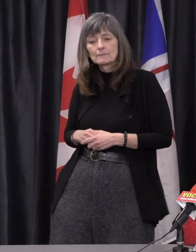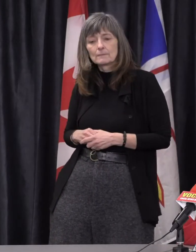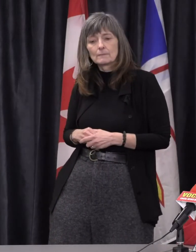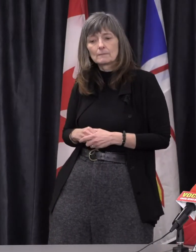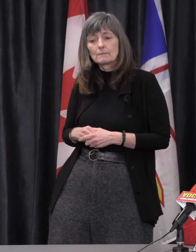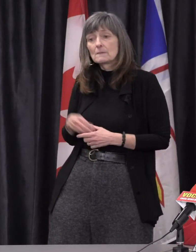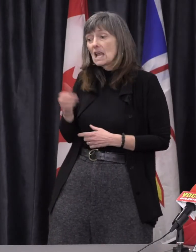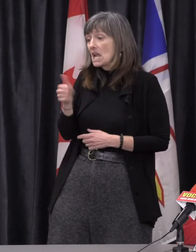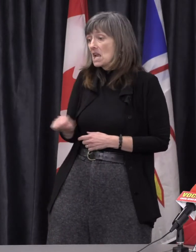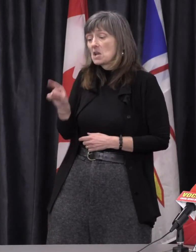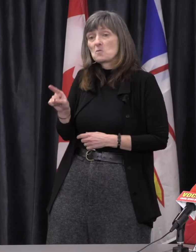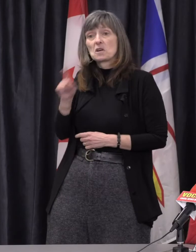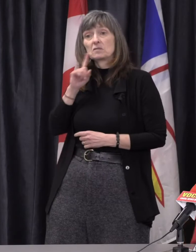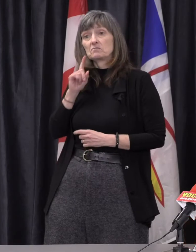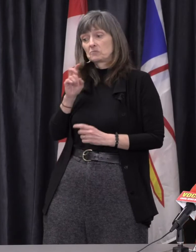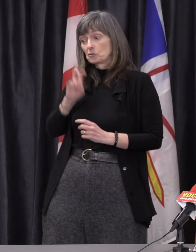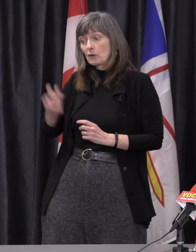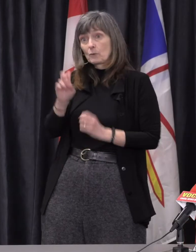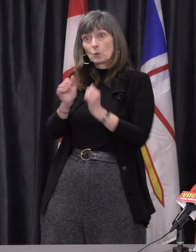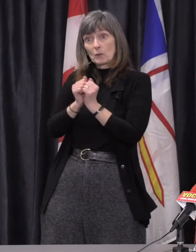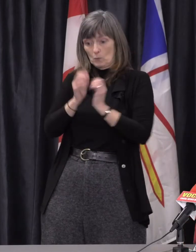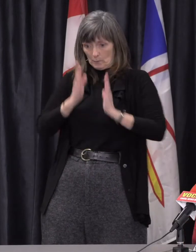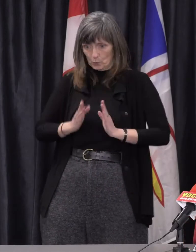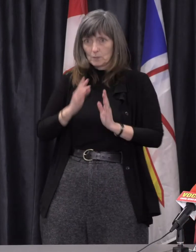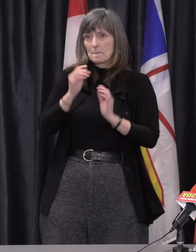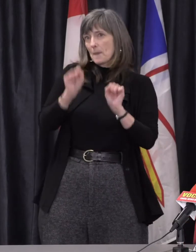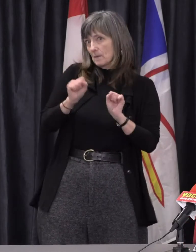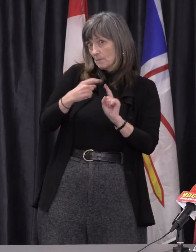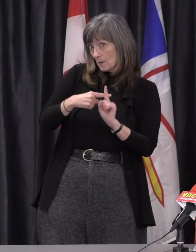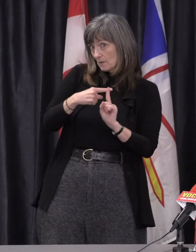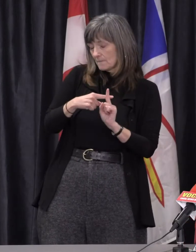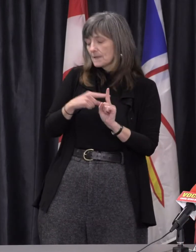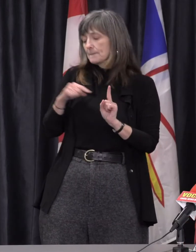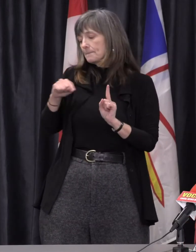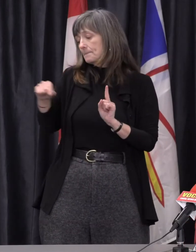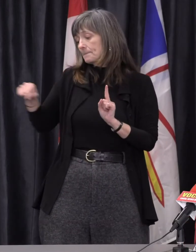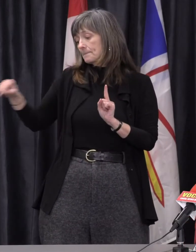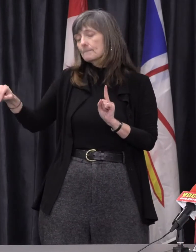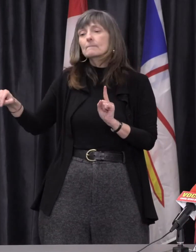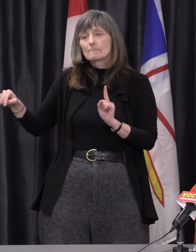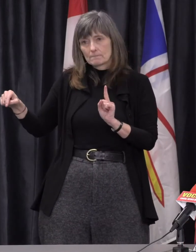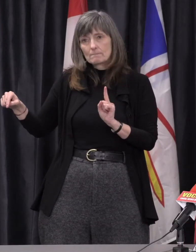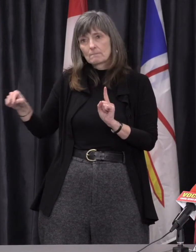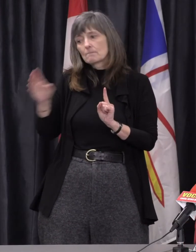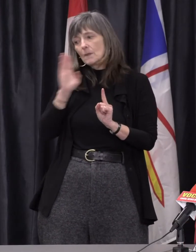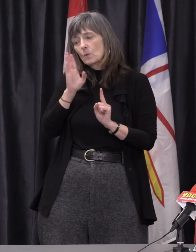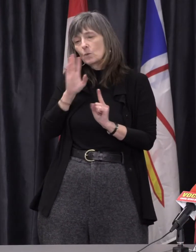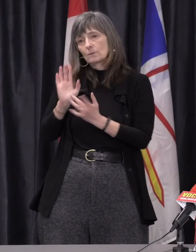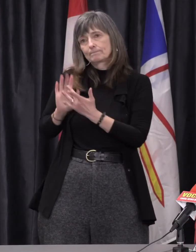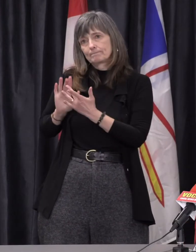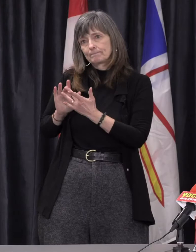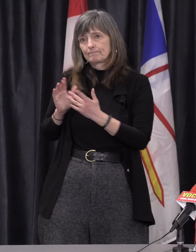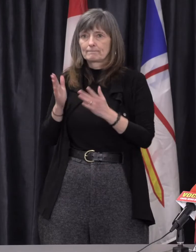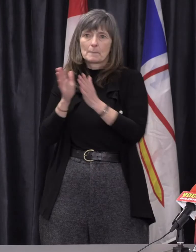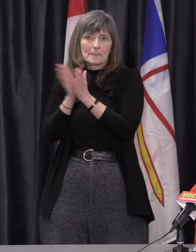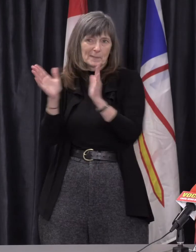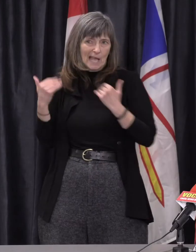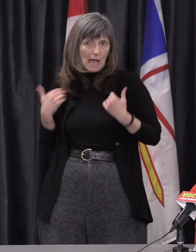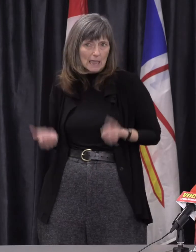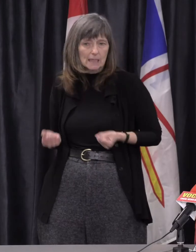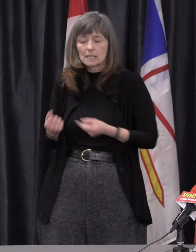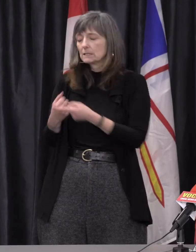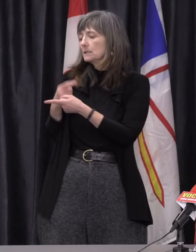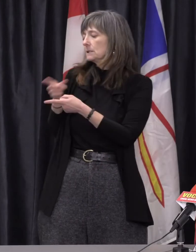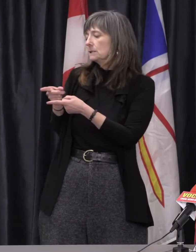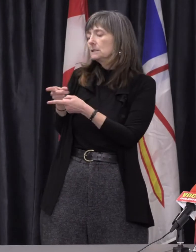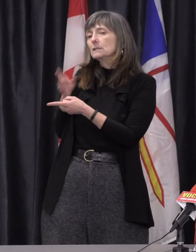any people who were traveling with that person certainly will be contacted by public health and will be examined to see